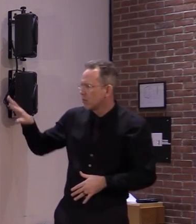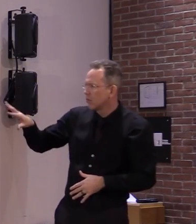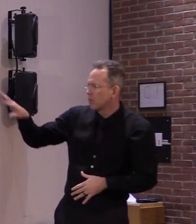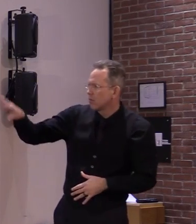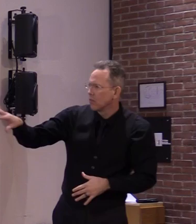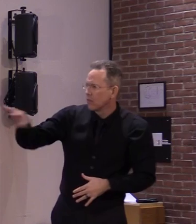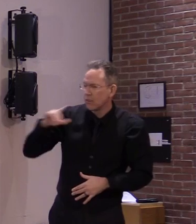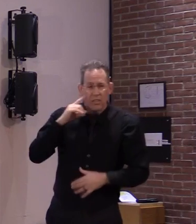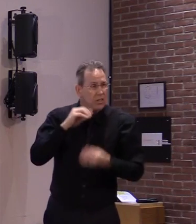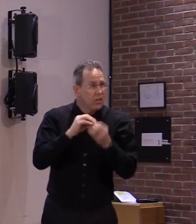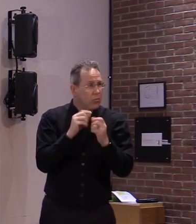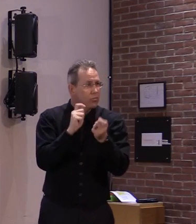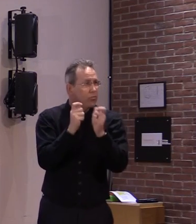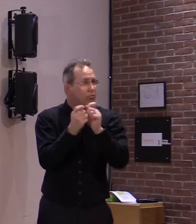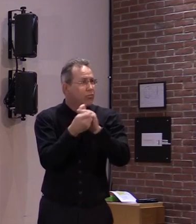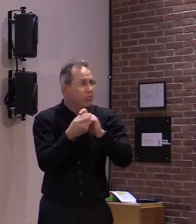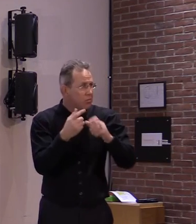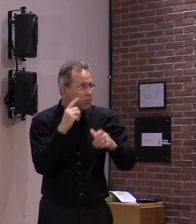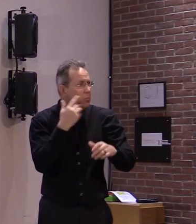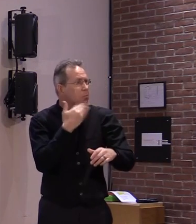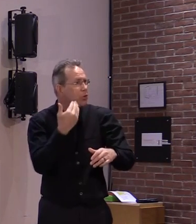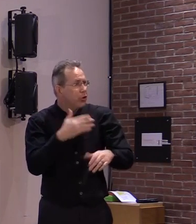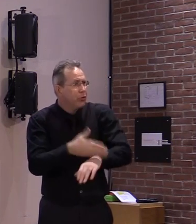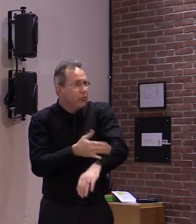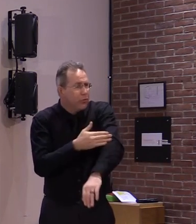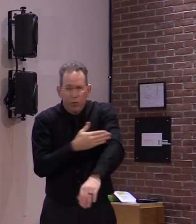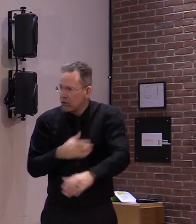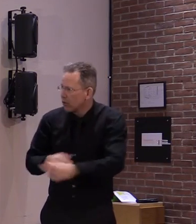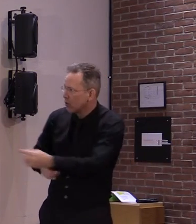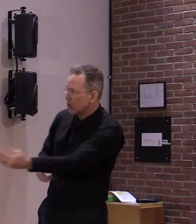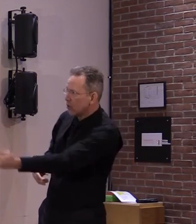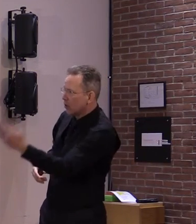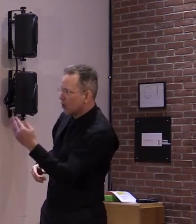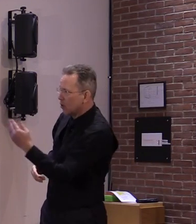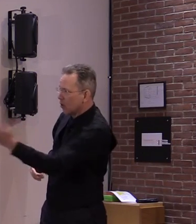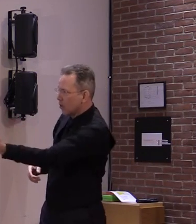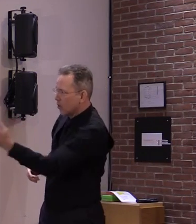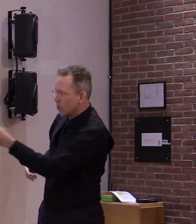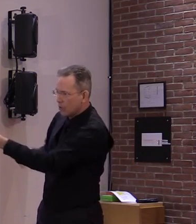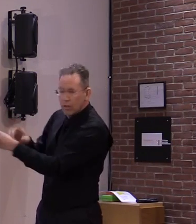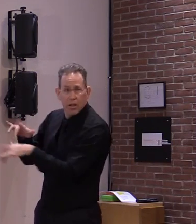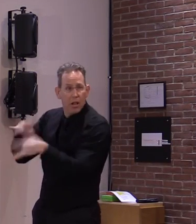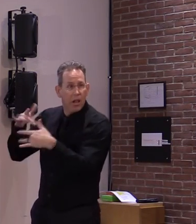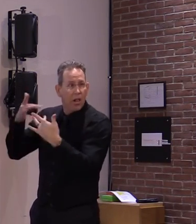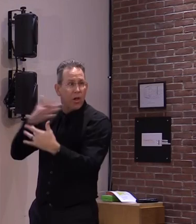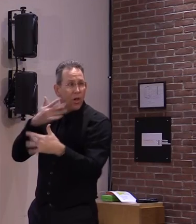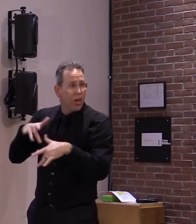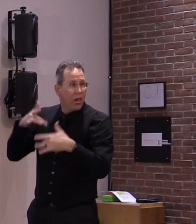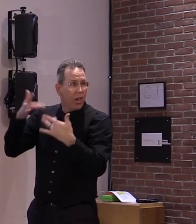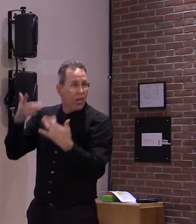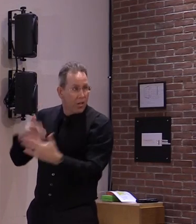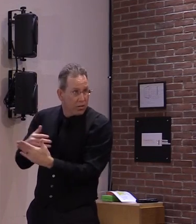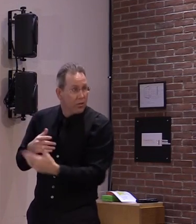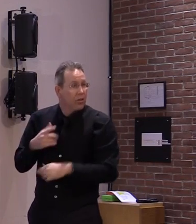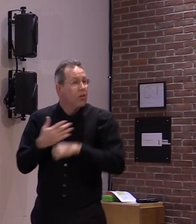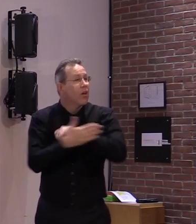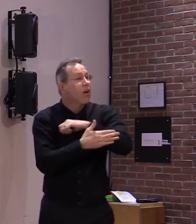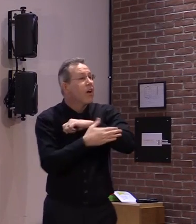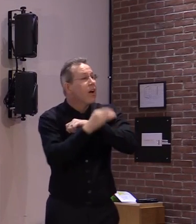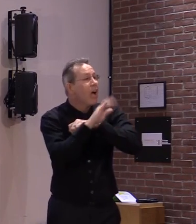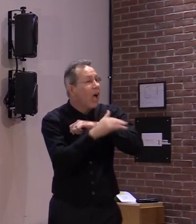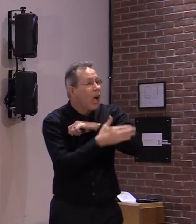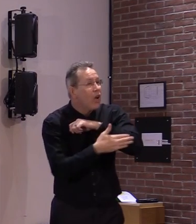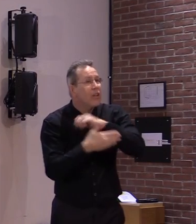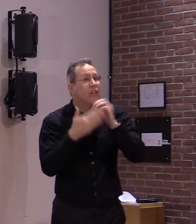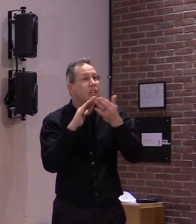Mid-Atlantic is quite significant. And we continue to see that improvement in both rural and urban areas of our region. And